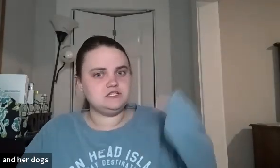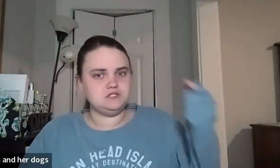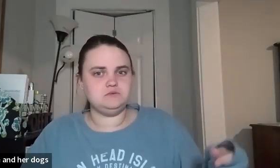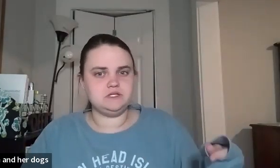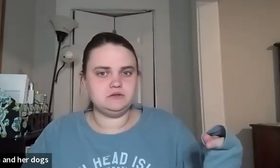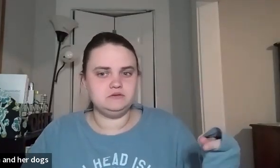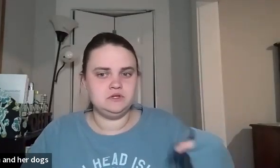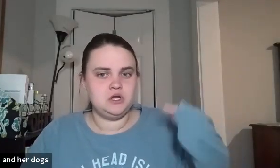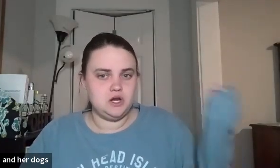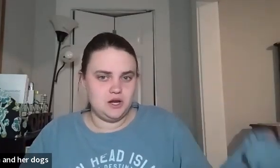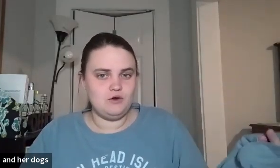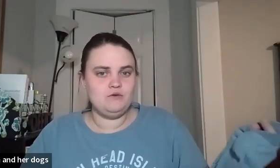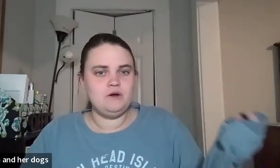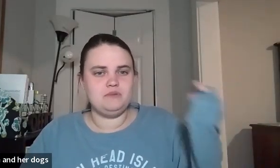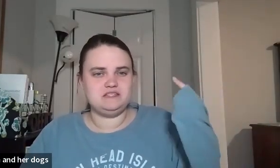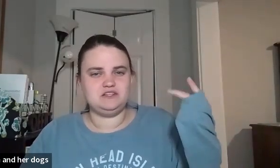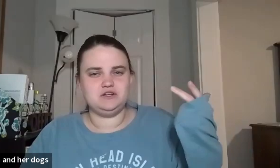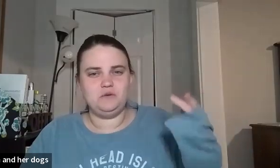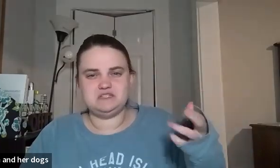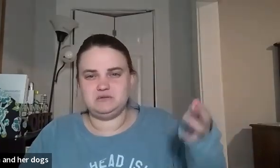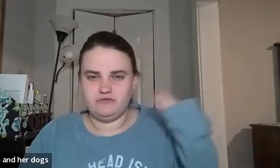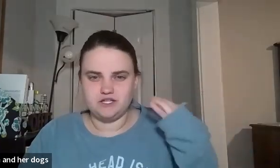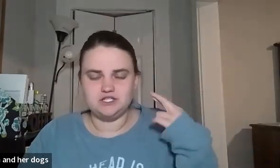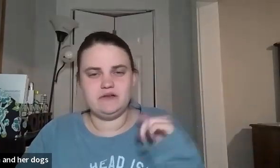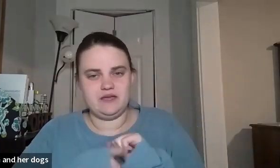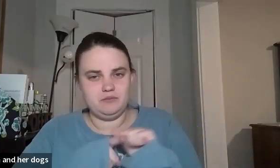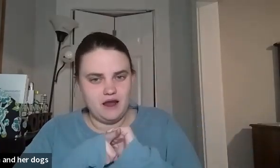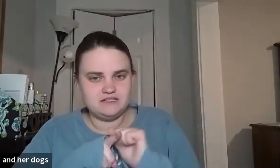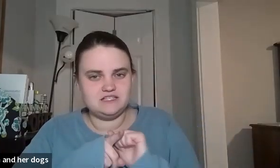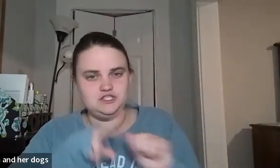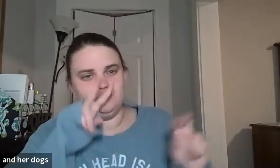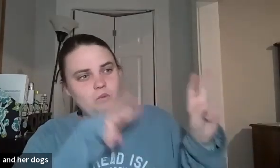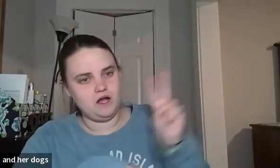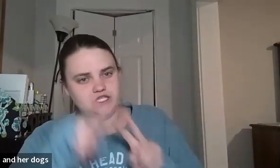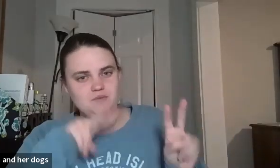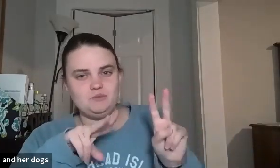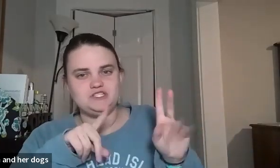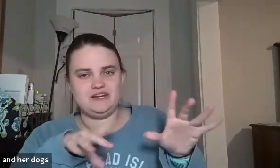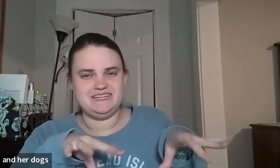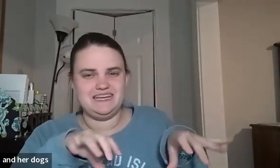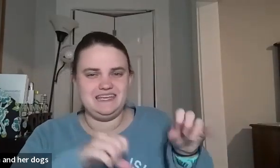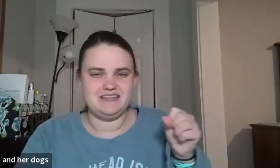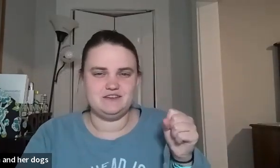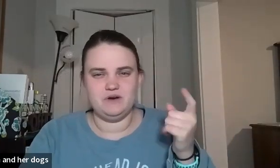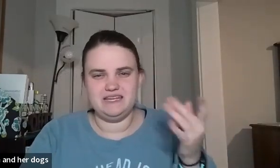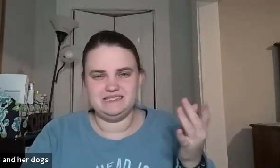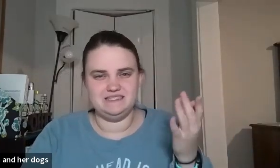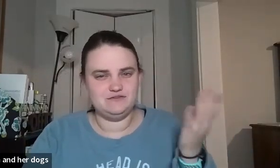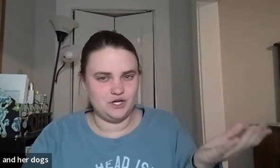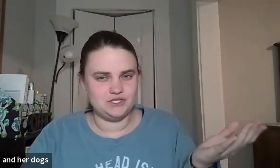you will know, but it's a good almost like refresher and like practice, because you can watch him and almost try to take a guess of what his is first.